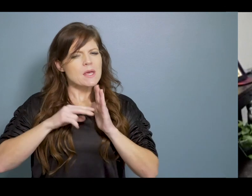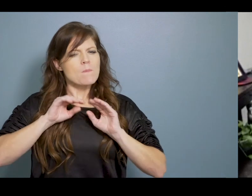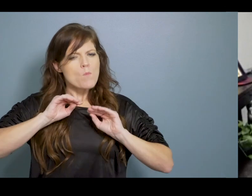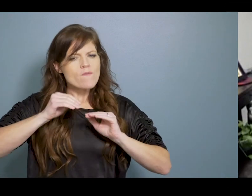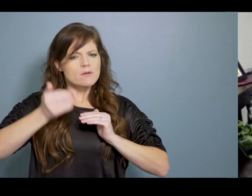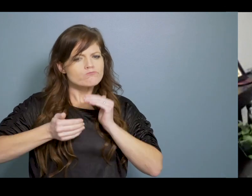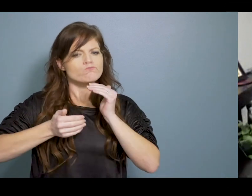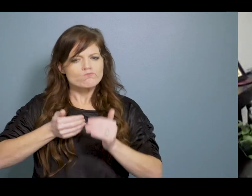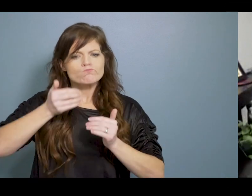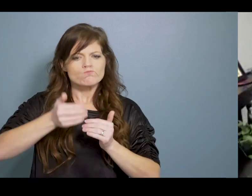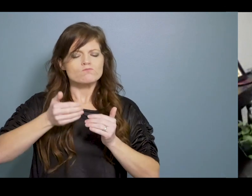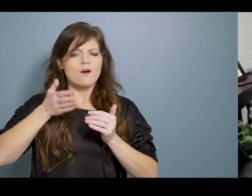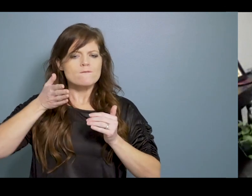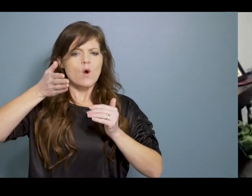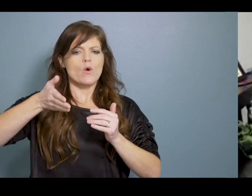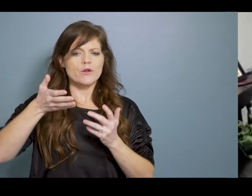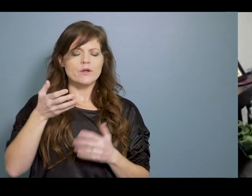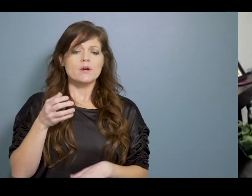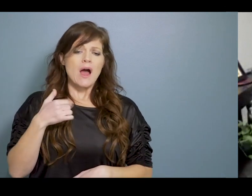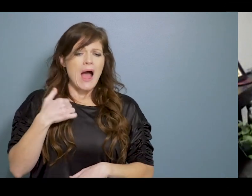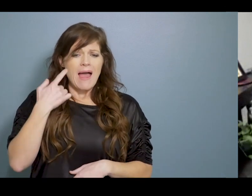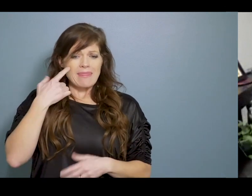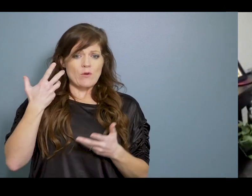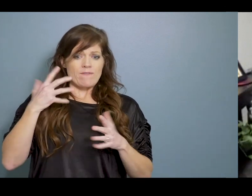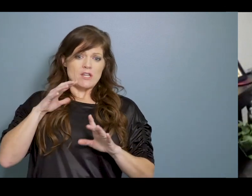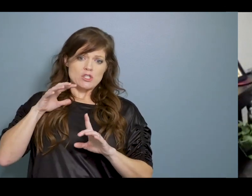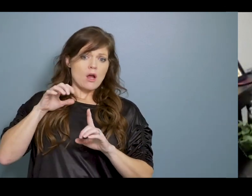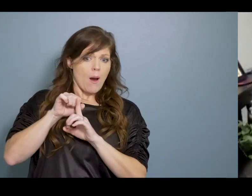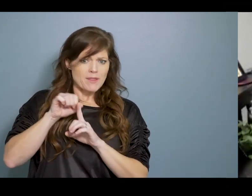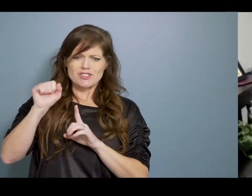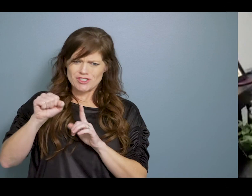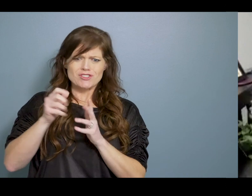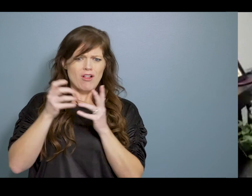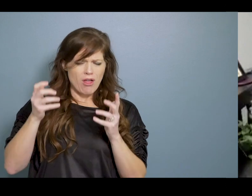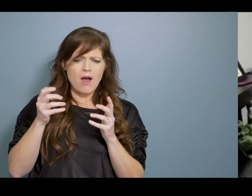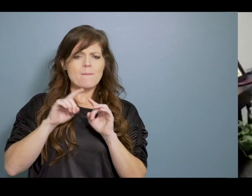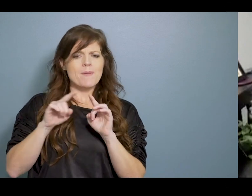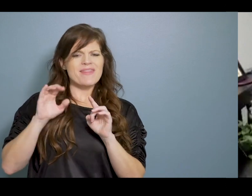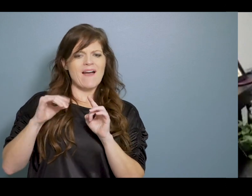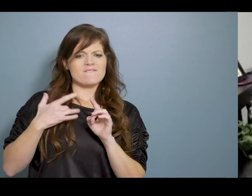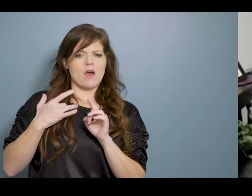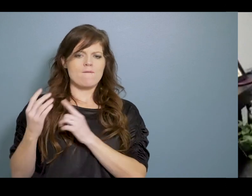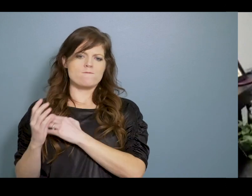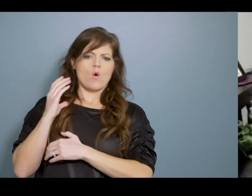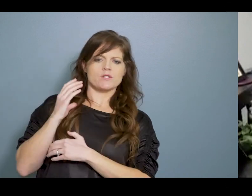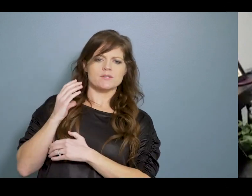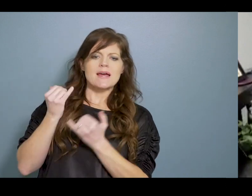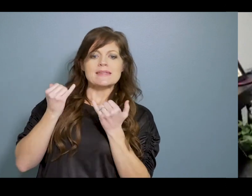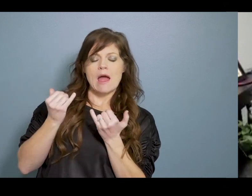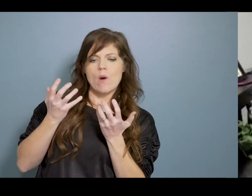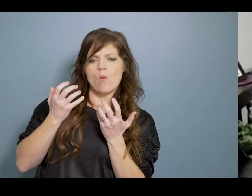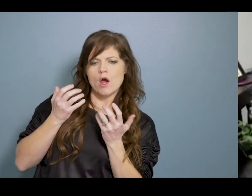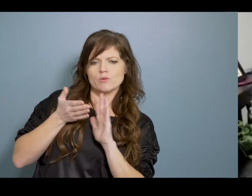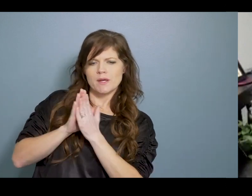move forward. We've accomplished a lot, but I think a lot of it was forced upon us. I would like to change to become very intentional